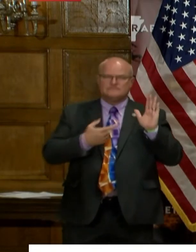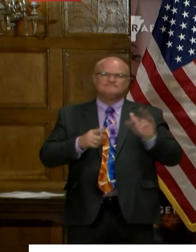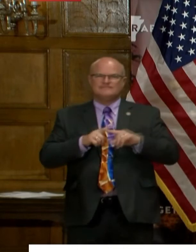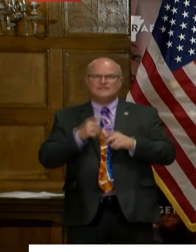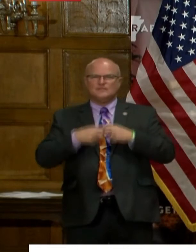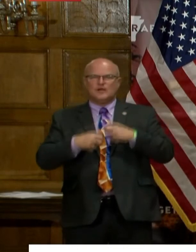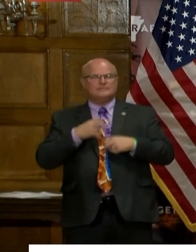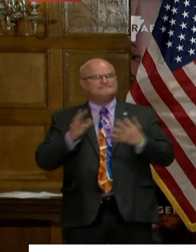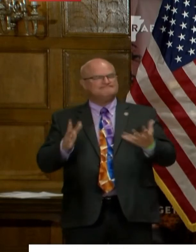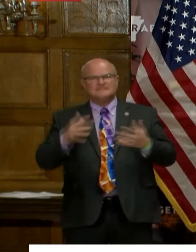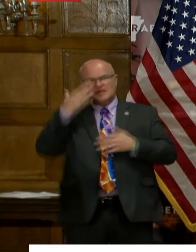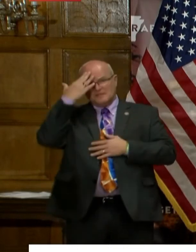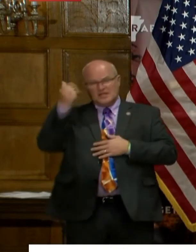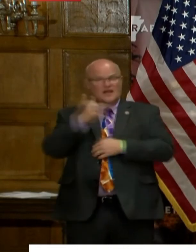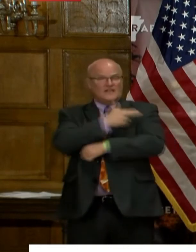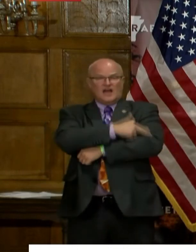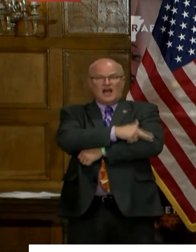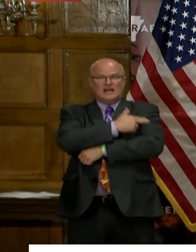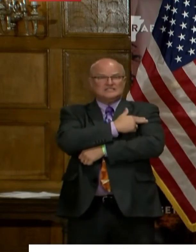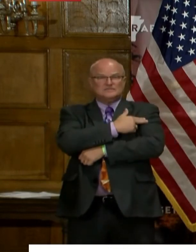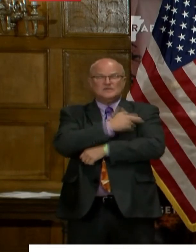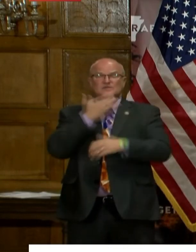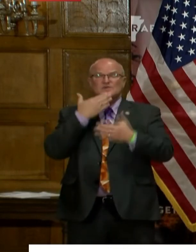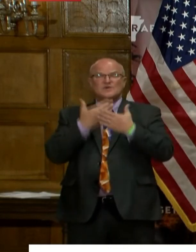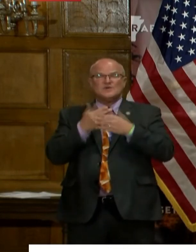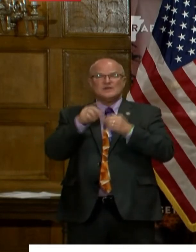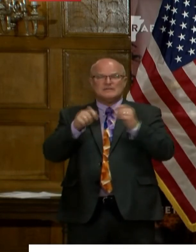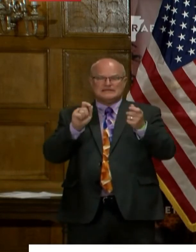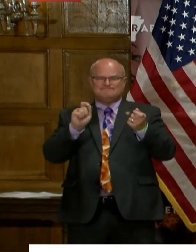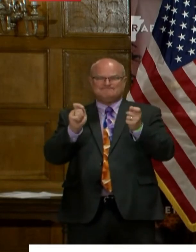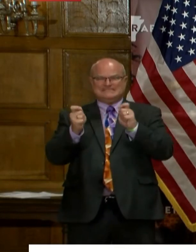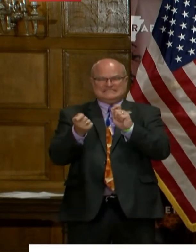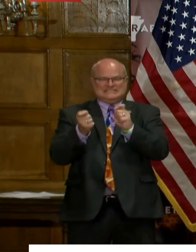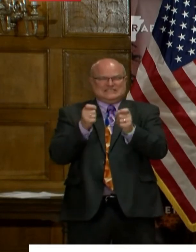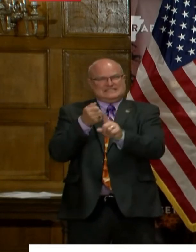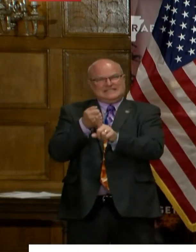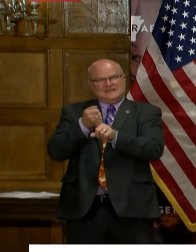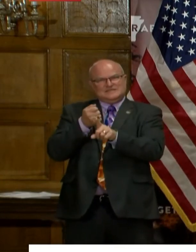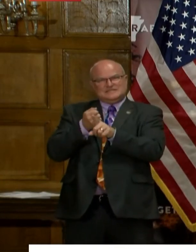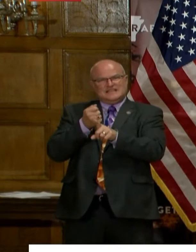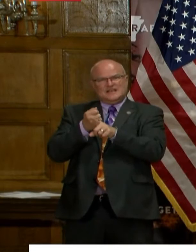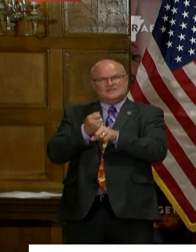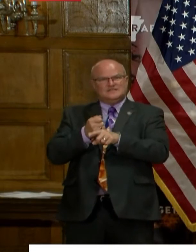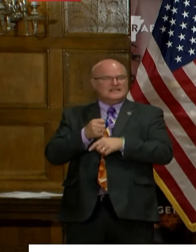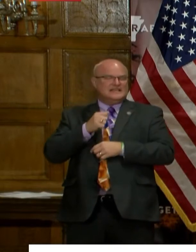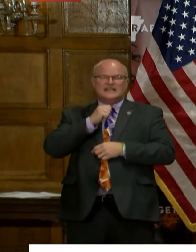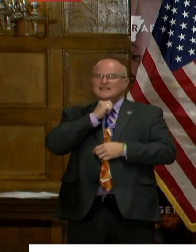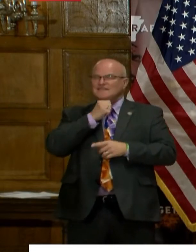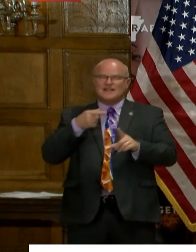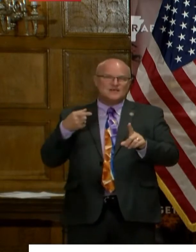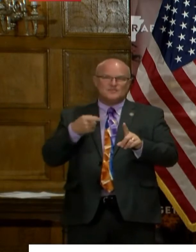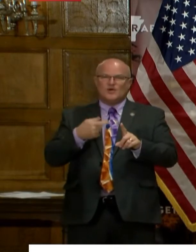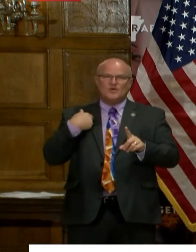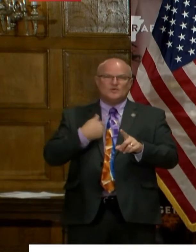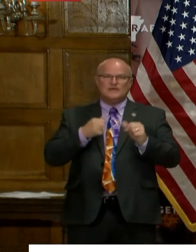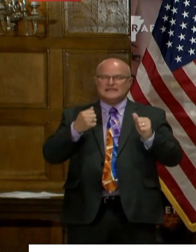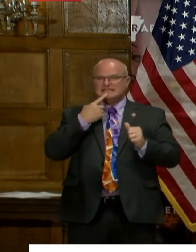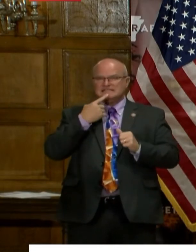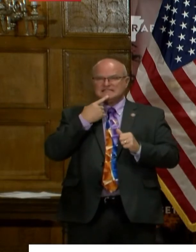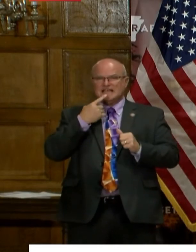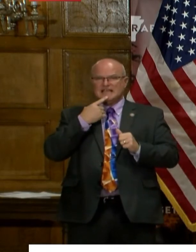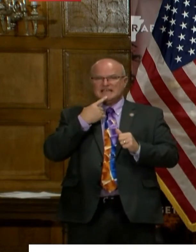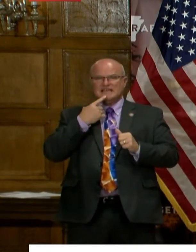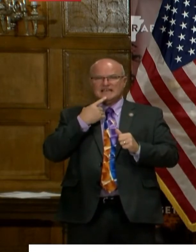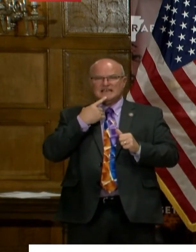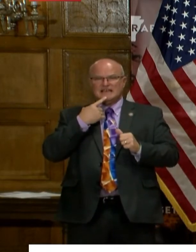problem, because the hospitals are so good about adjusting, and I haven't got to the point that we can say where